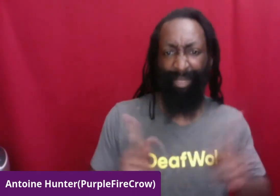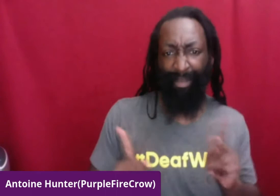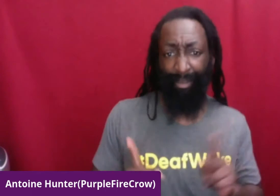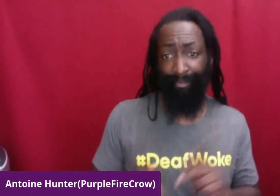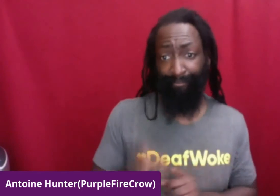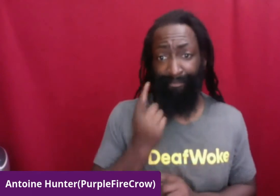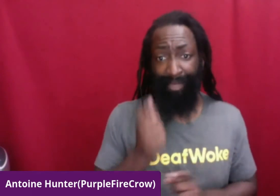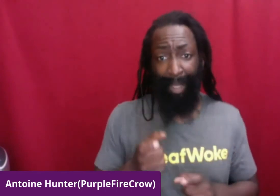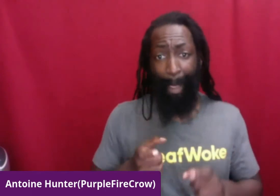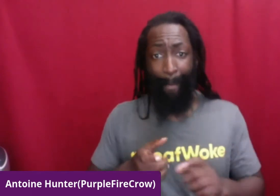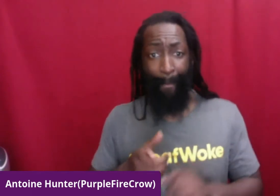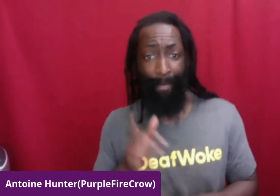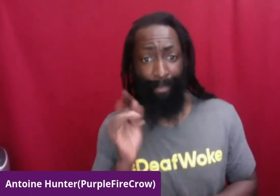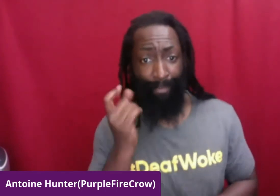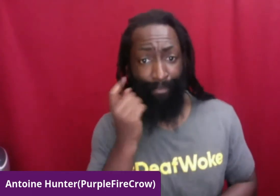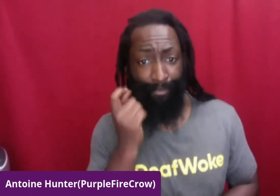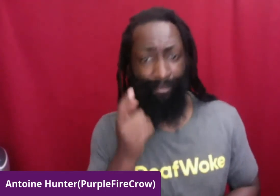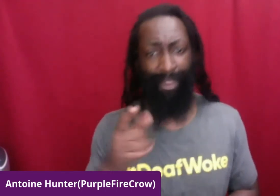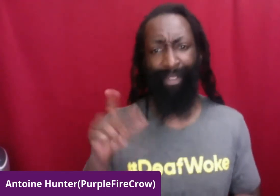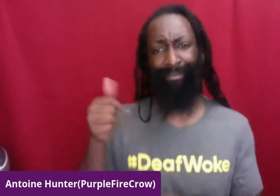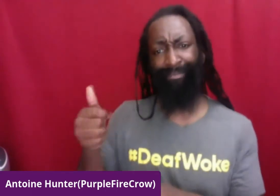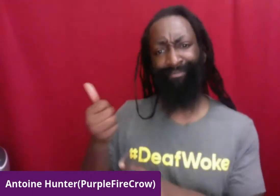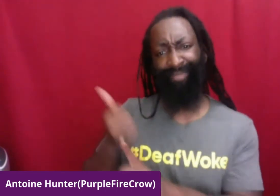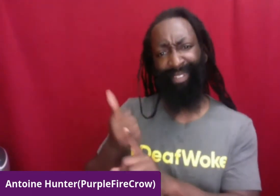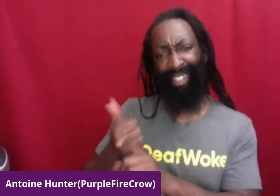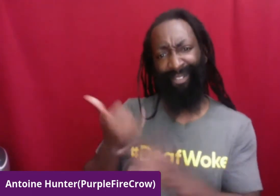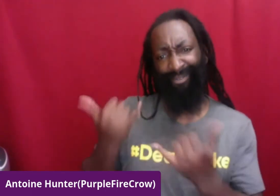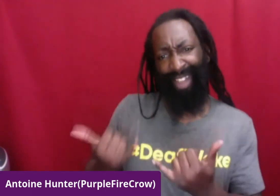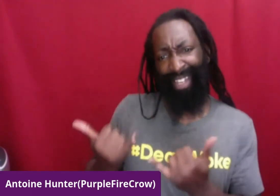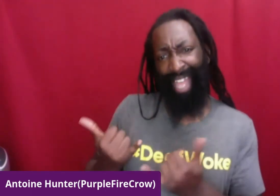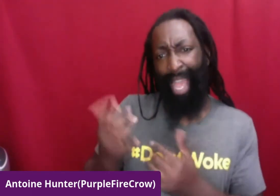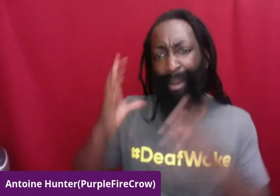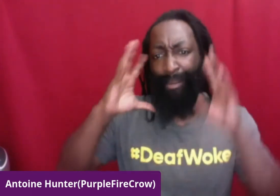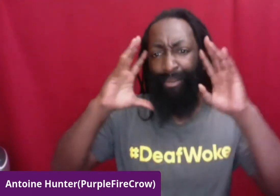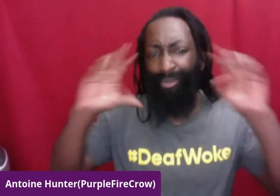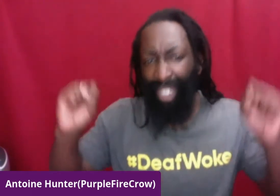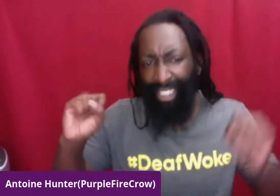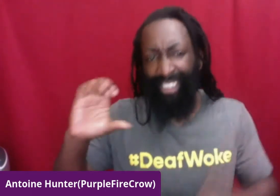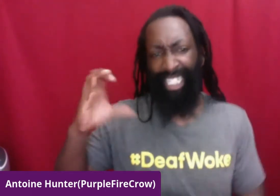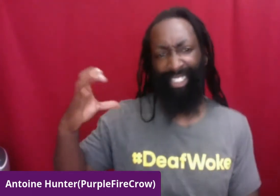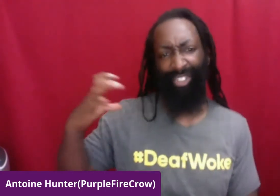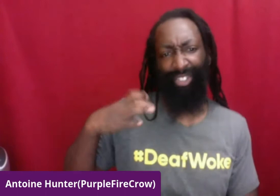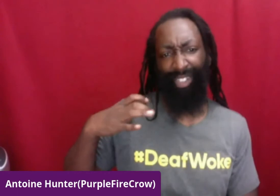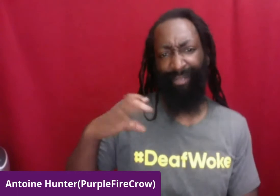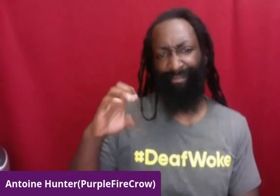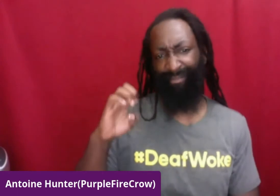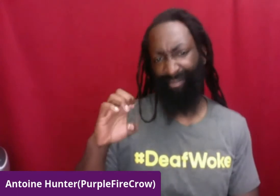programmatic and fundraising issues, including strategic plans, policies.